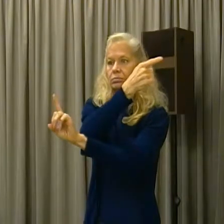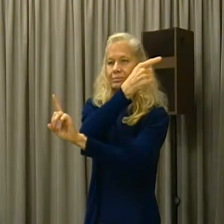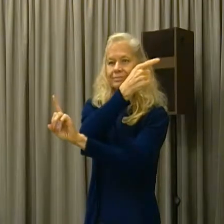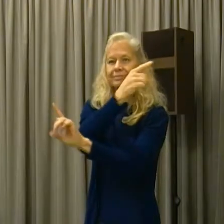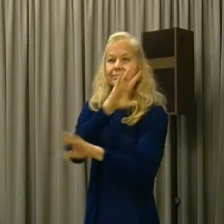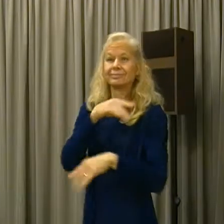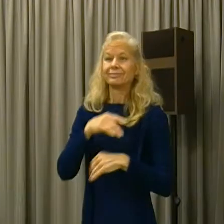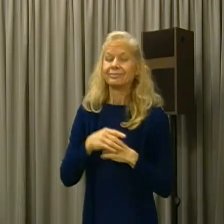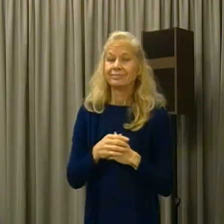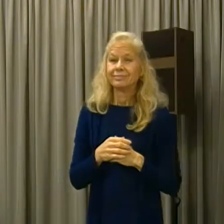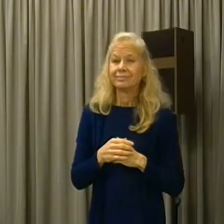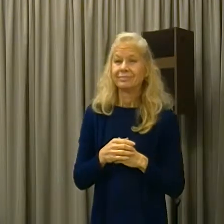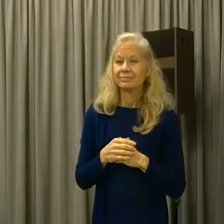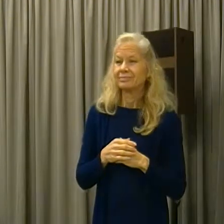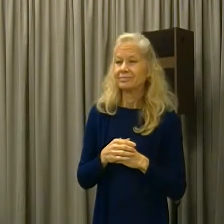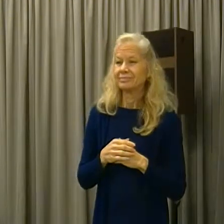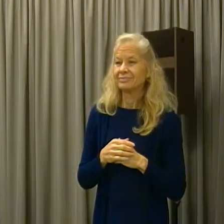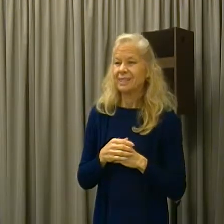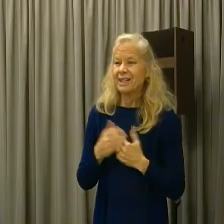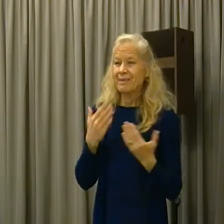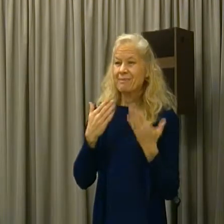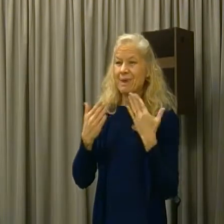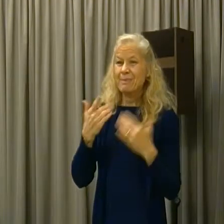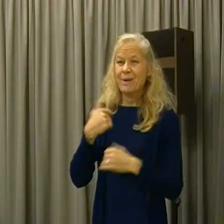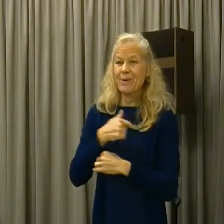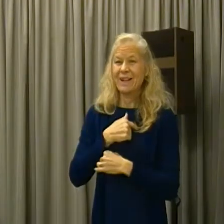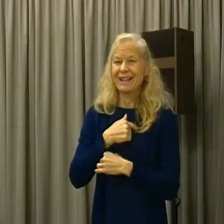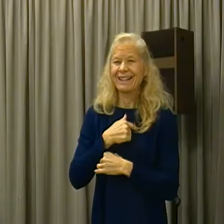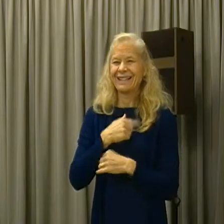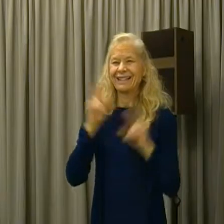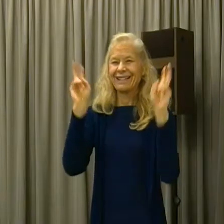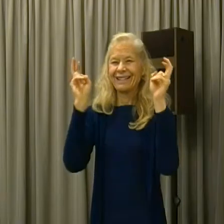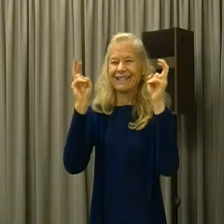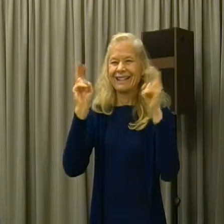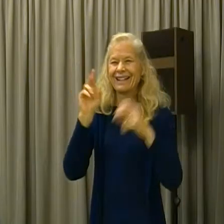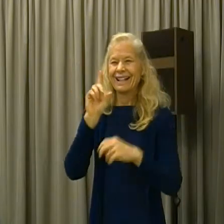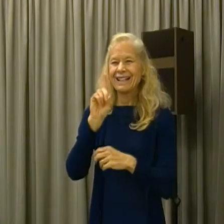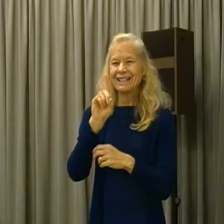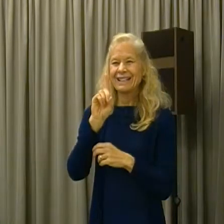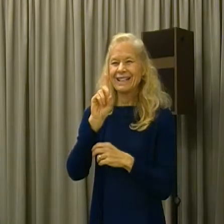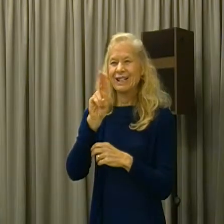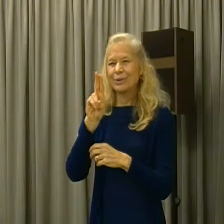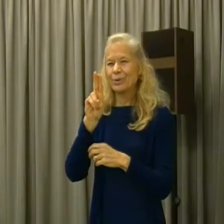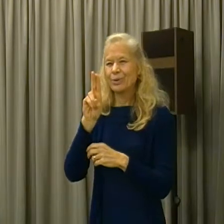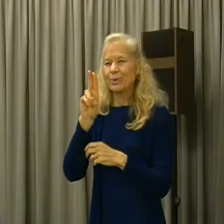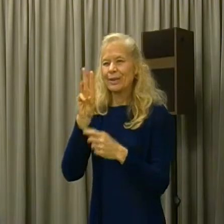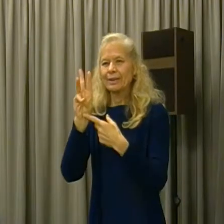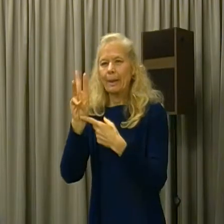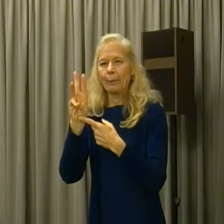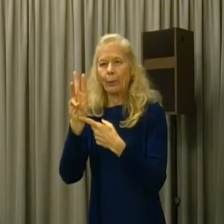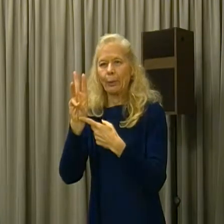because we've been driving under the influence of wrong thinking in our life as a